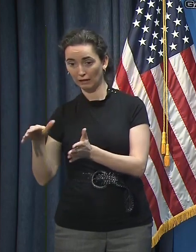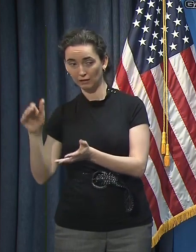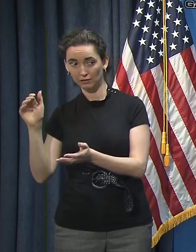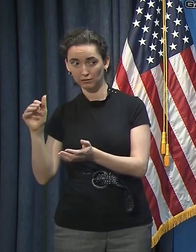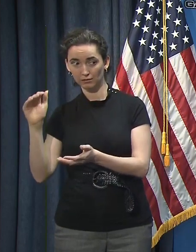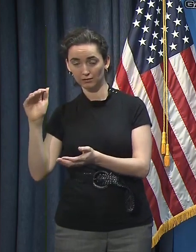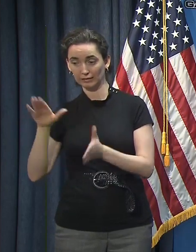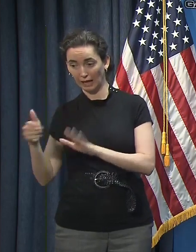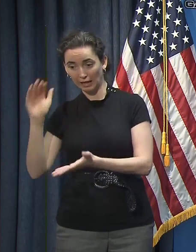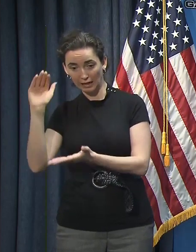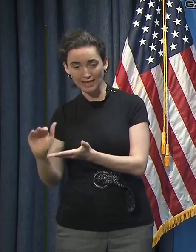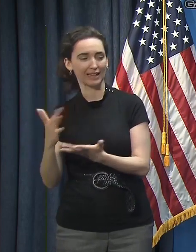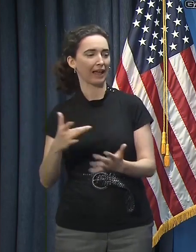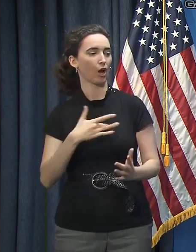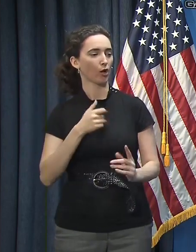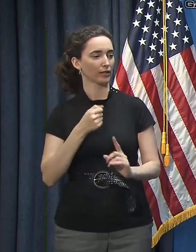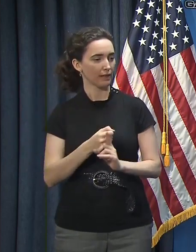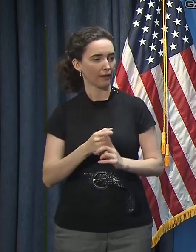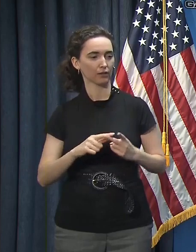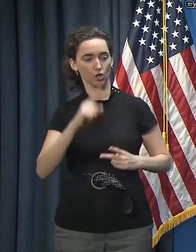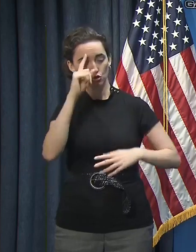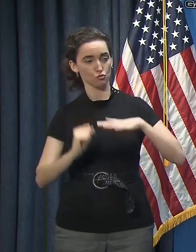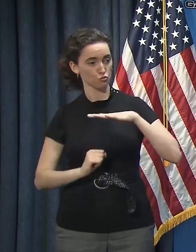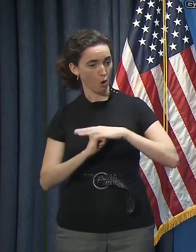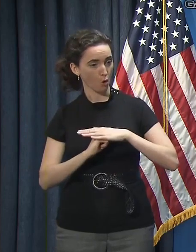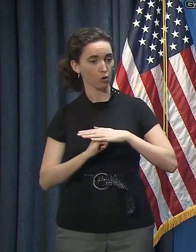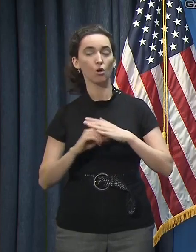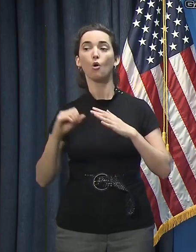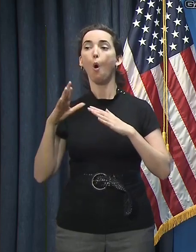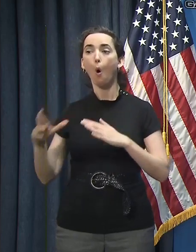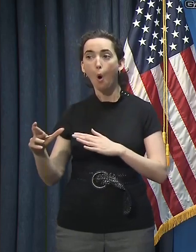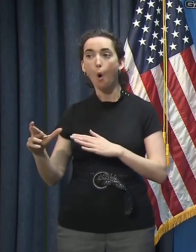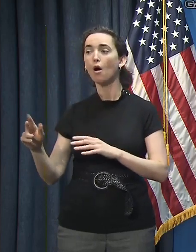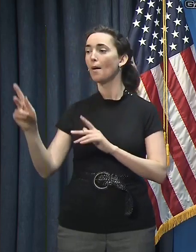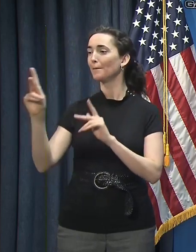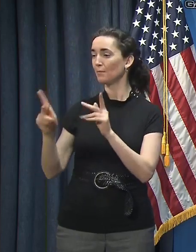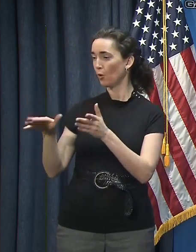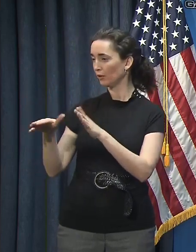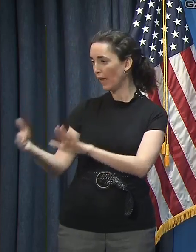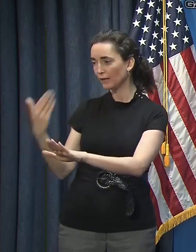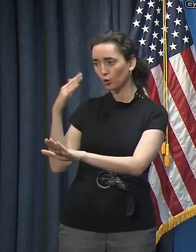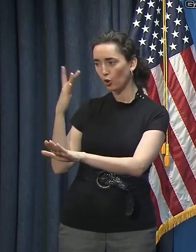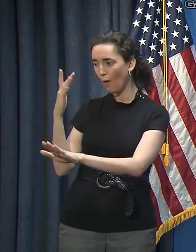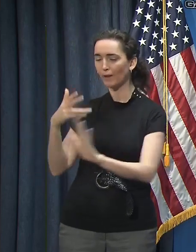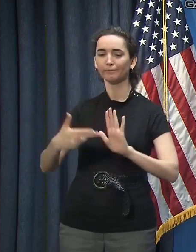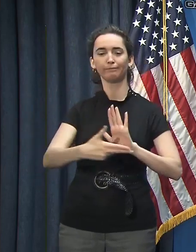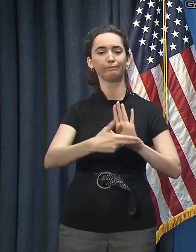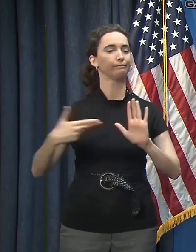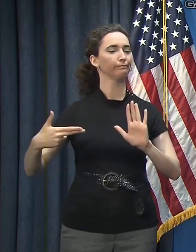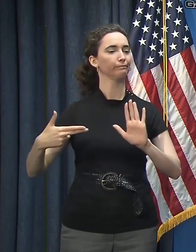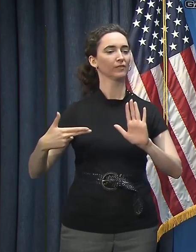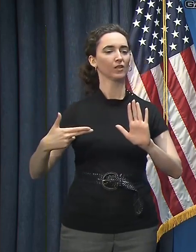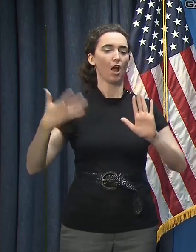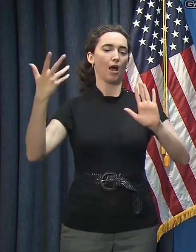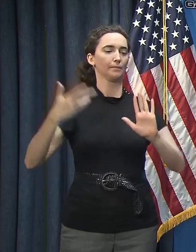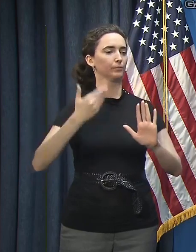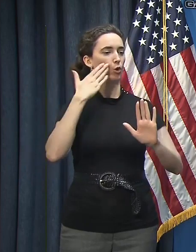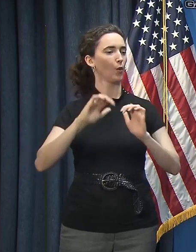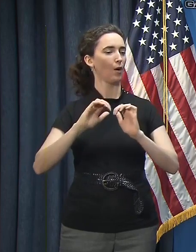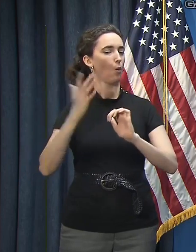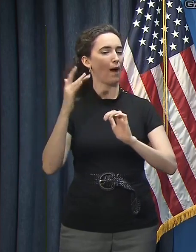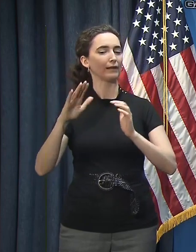yesterday, heart attacks, strokes, or if it's that there are individuals who are dying, we're unclear why they died, and they're being put in this unclassified category.